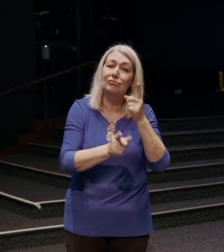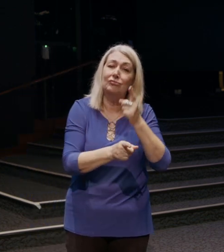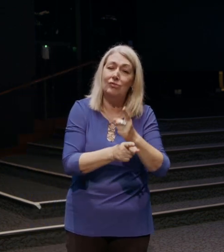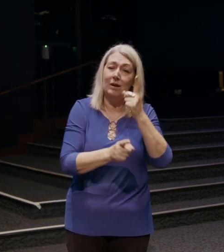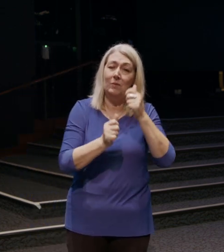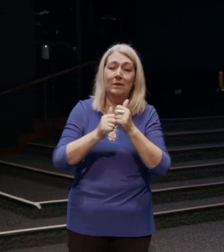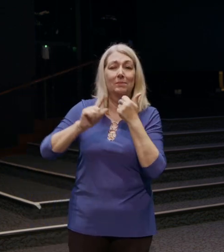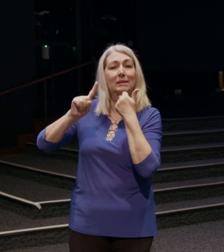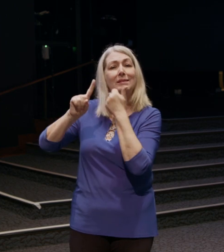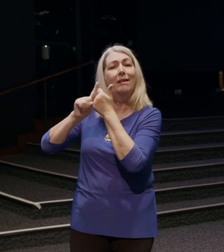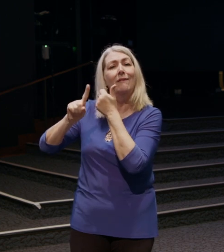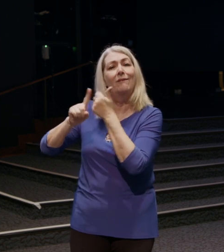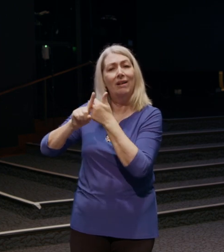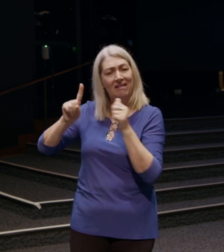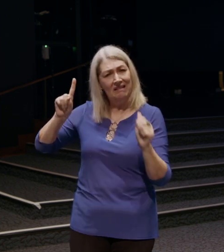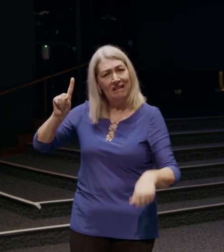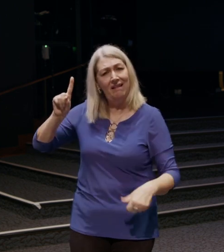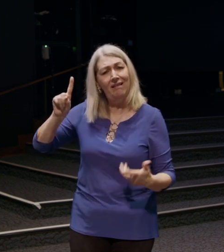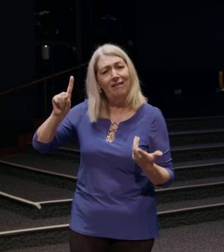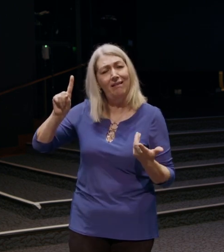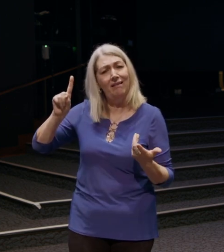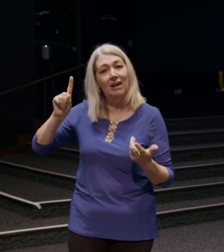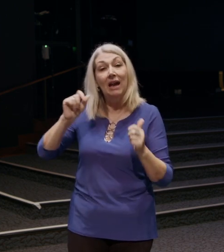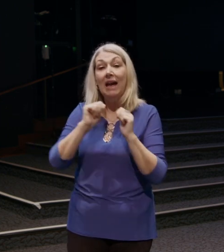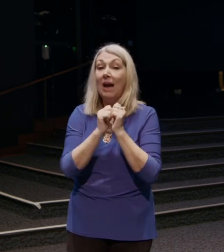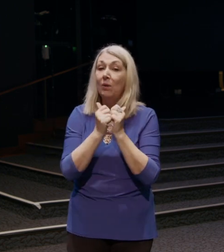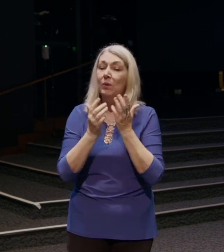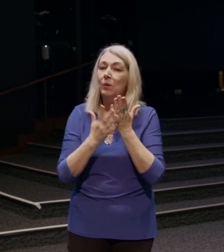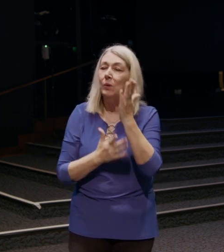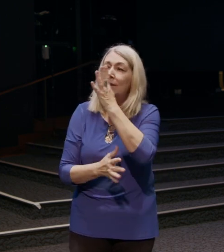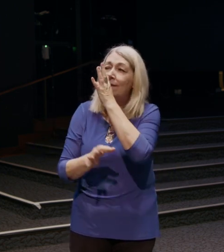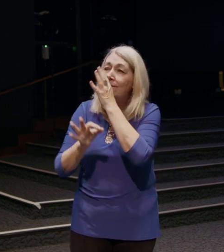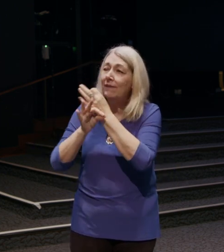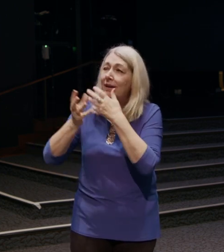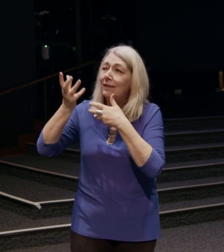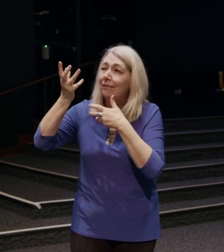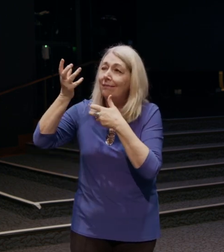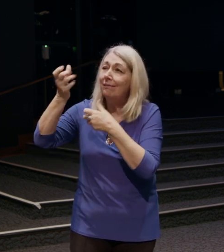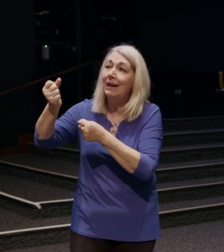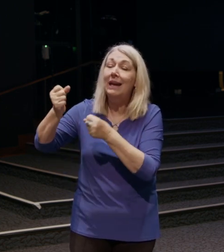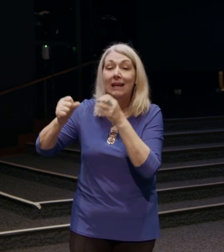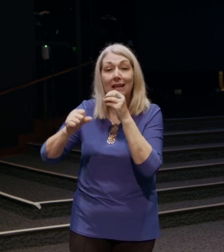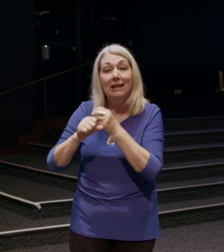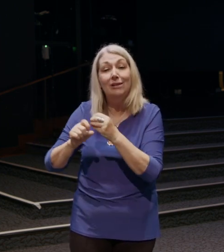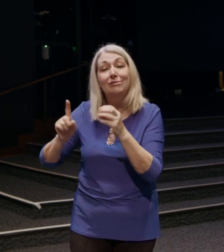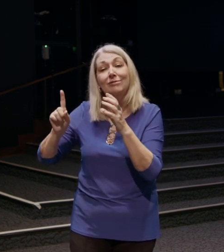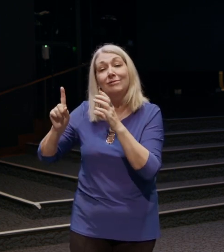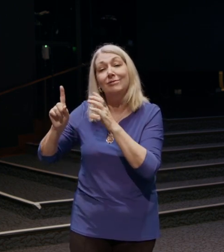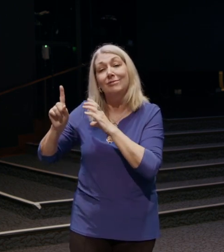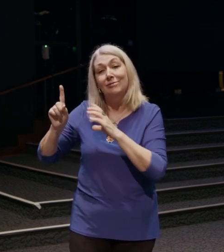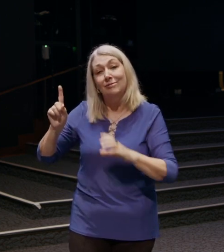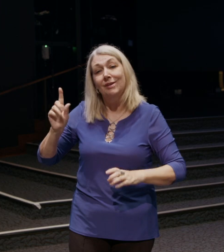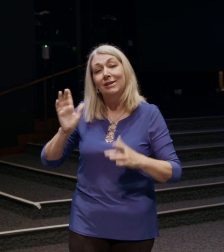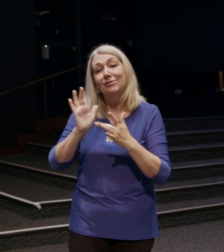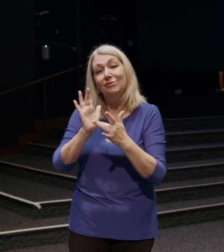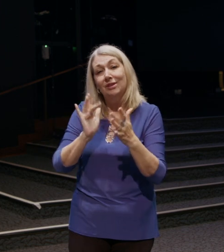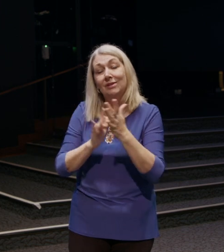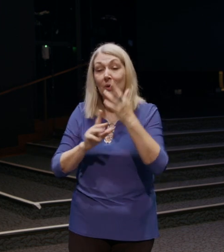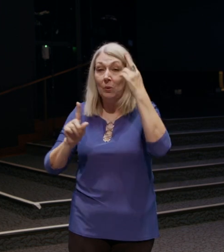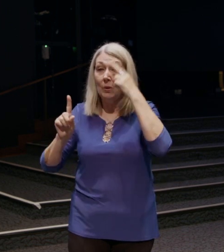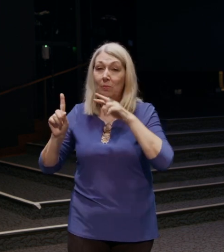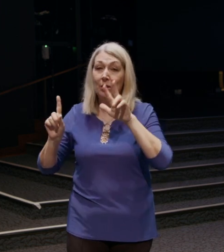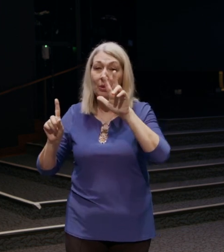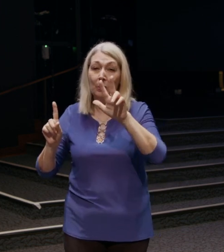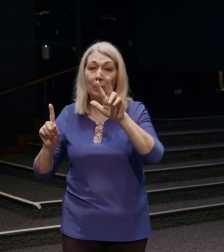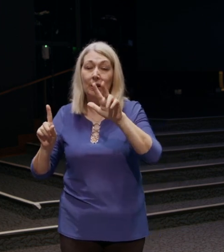himself through their faith in Christ Jesus. Romans 3, 21